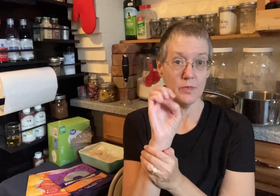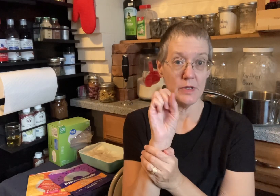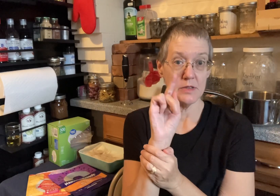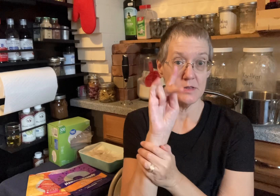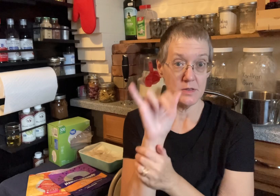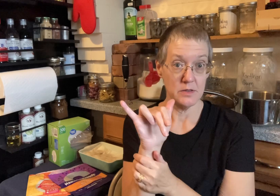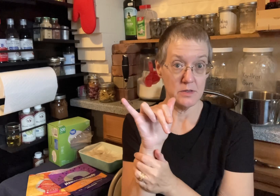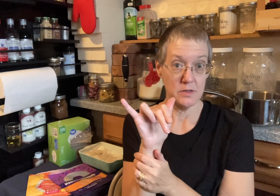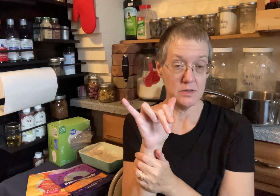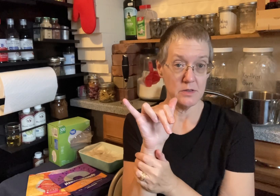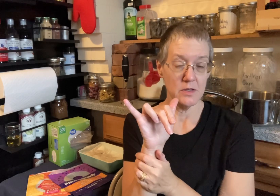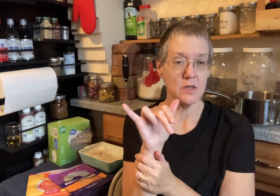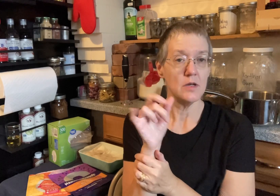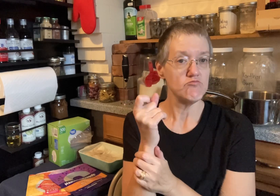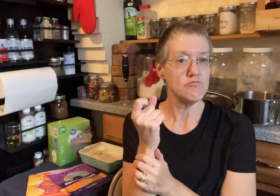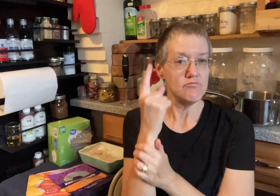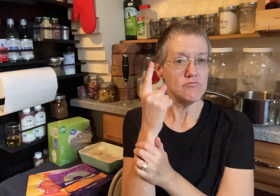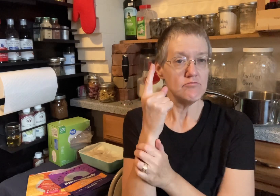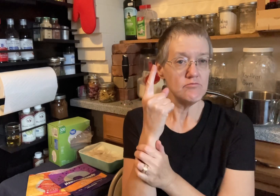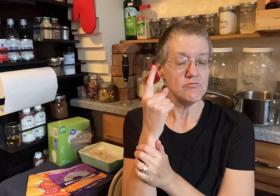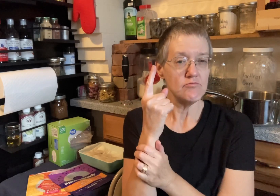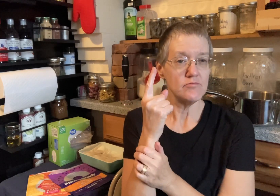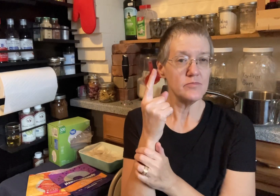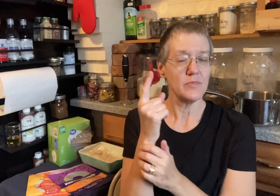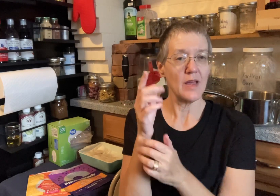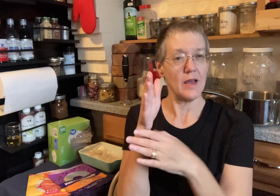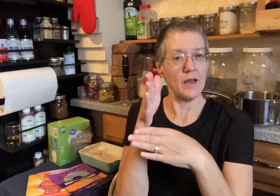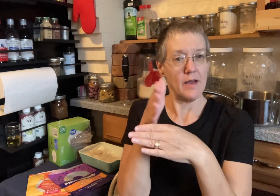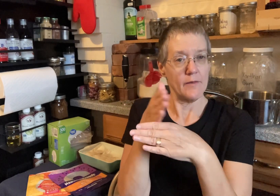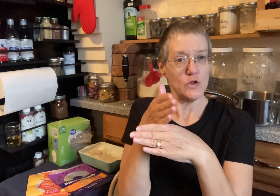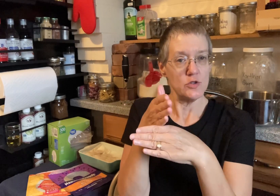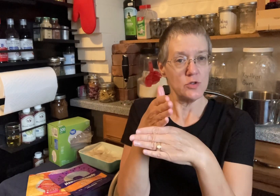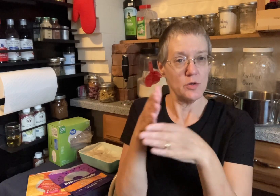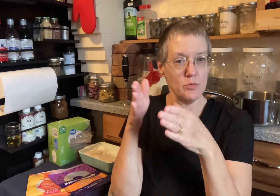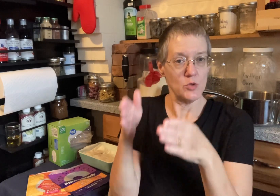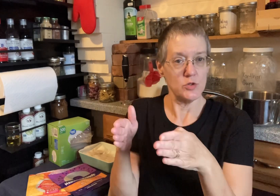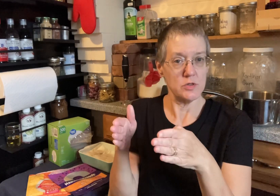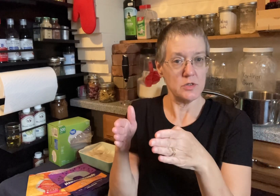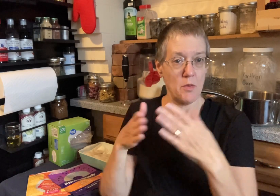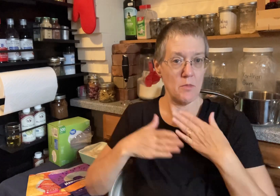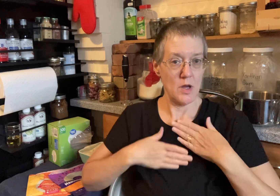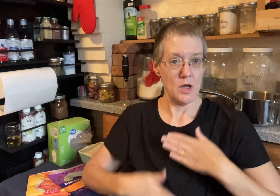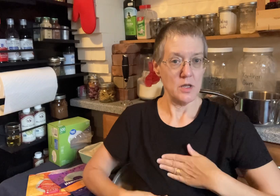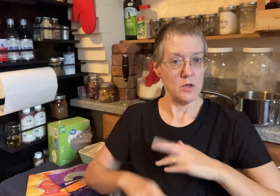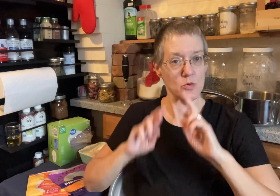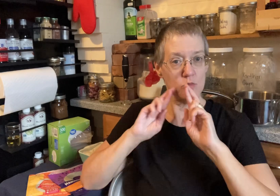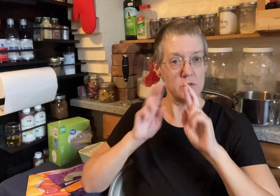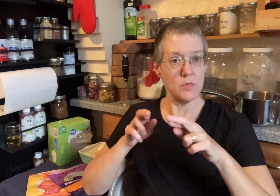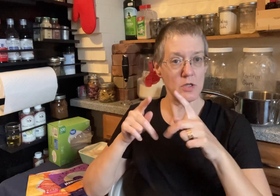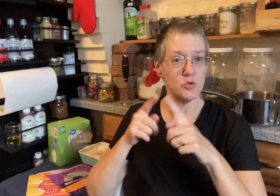and obesity, you need to understand an average person's